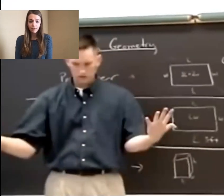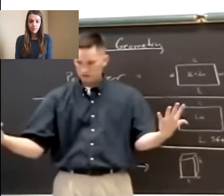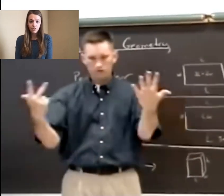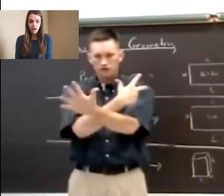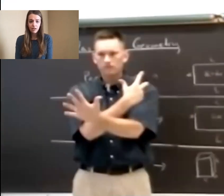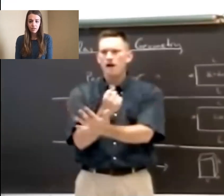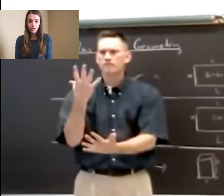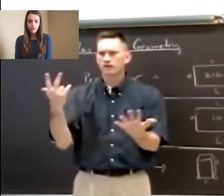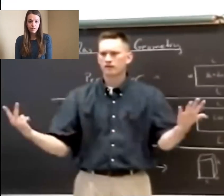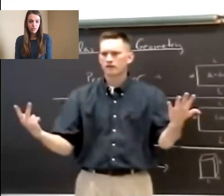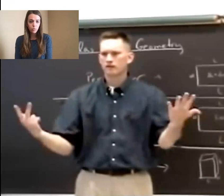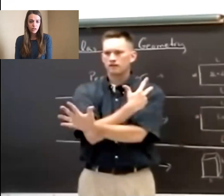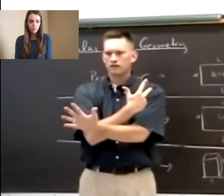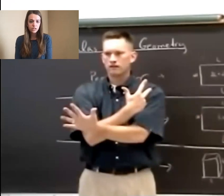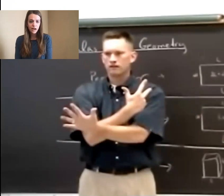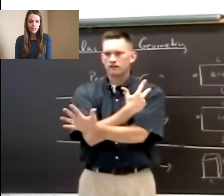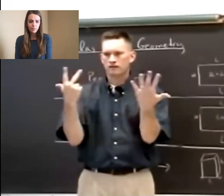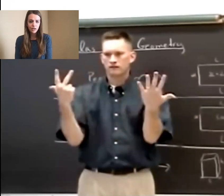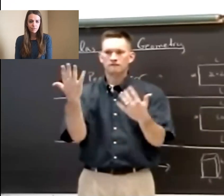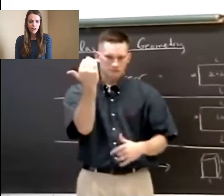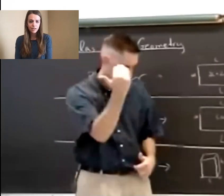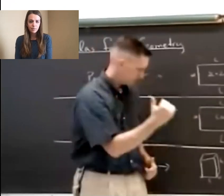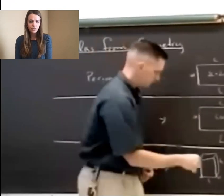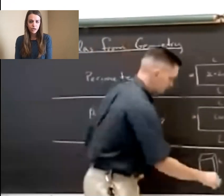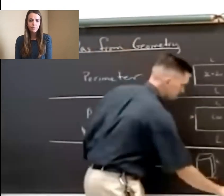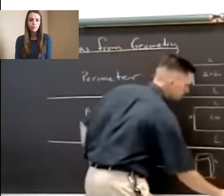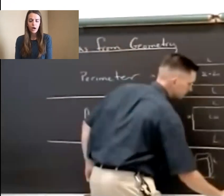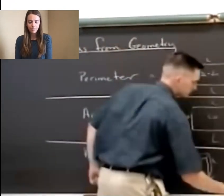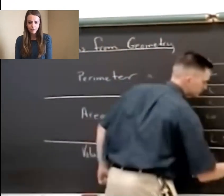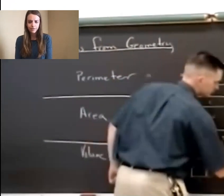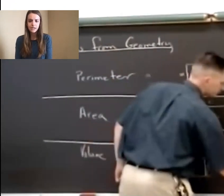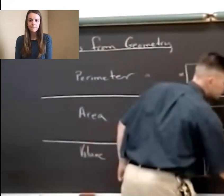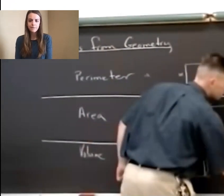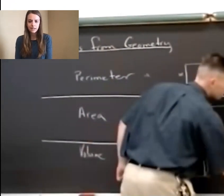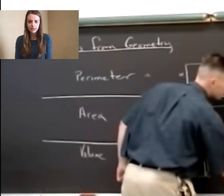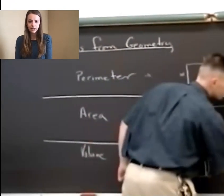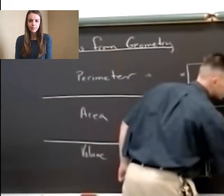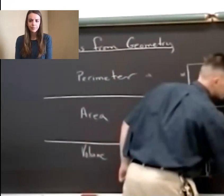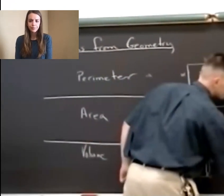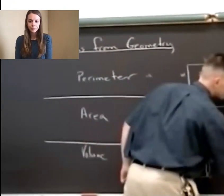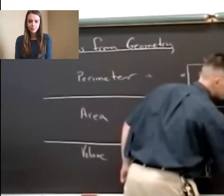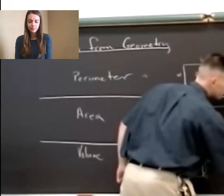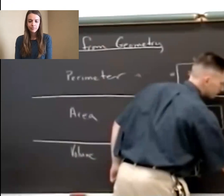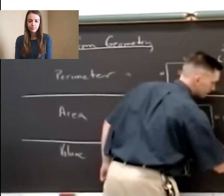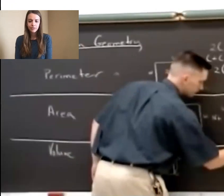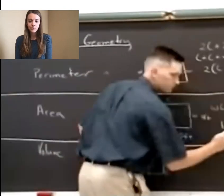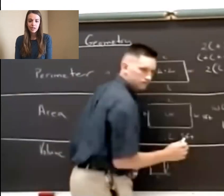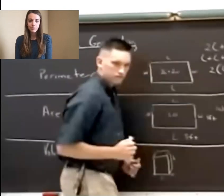feet for the length and 3 feet for the width. What's that going to be? 5 times 3, right, 15, exactly. So it's going to be